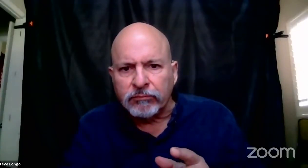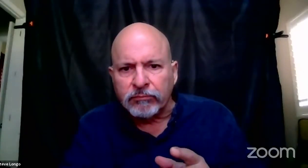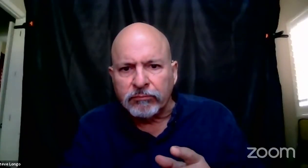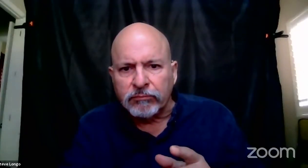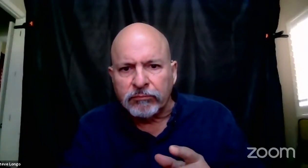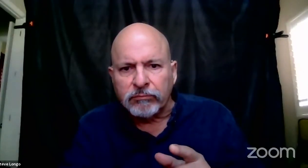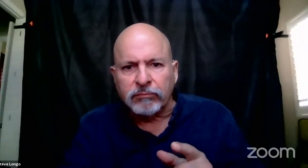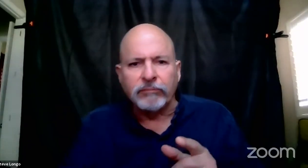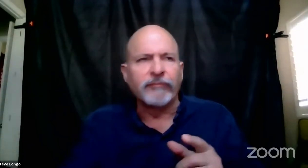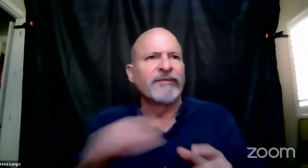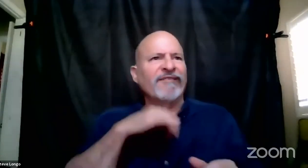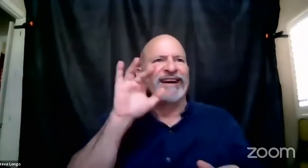One moment, reviewing.